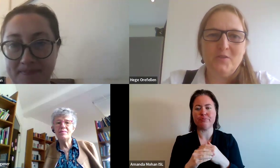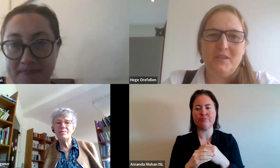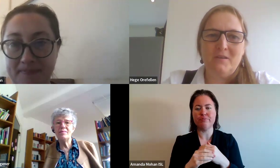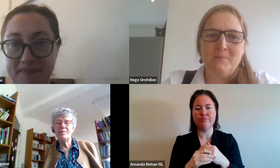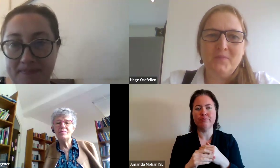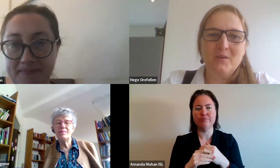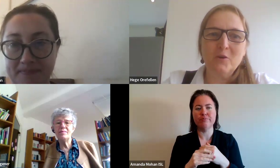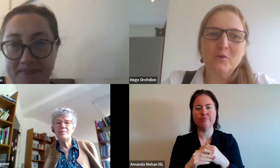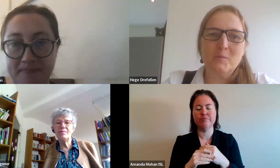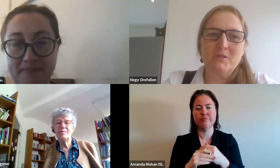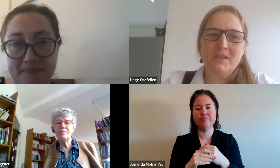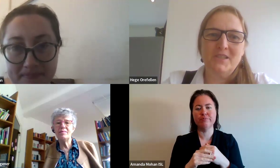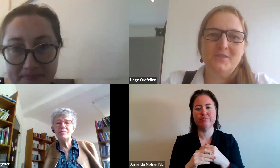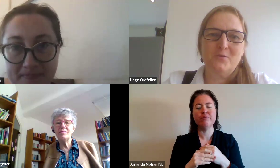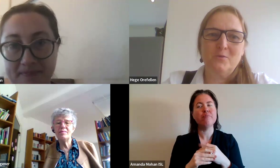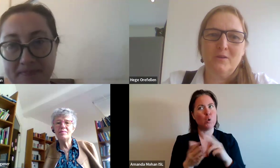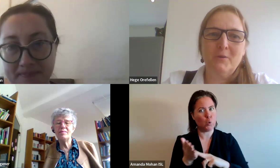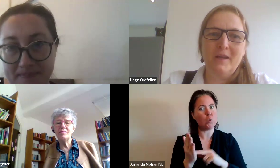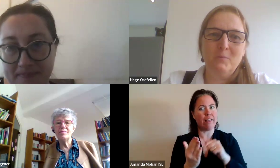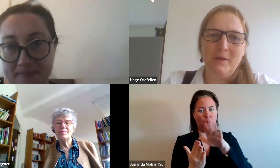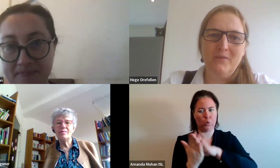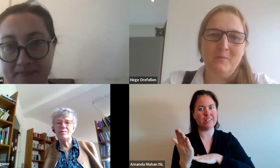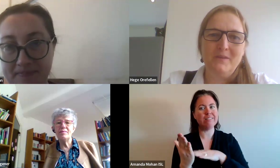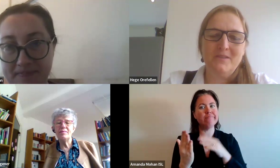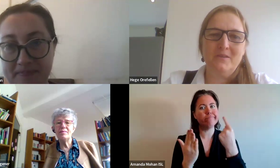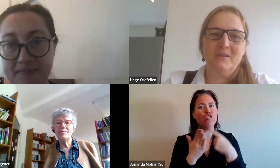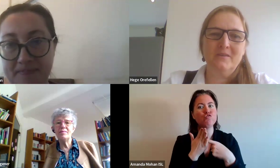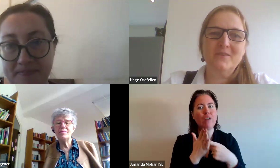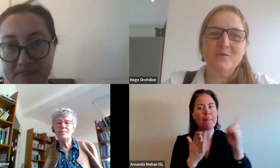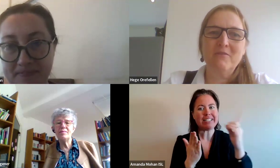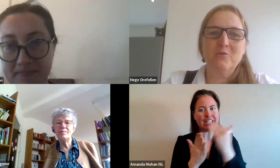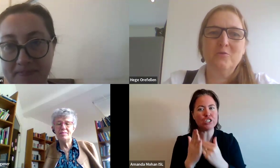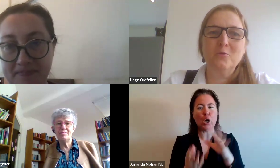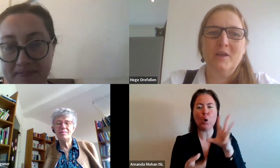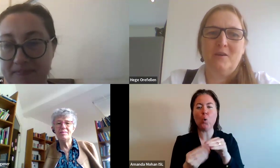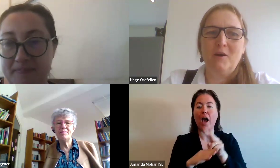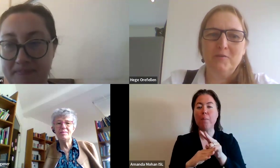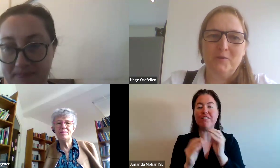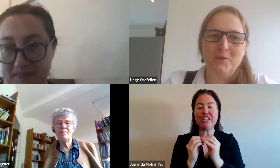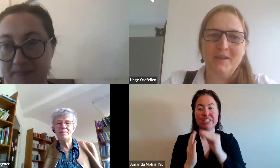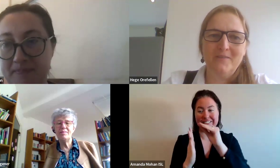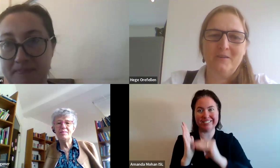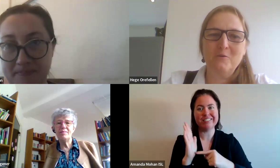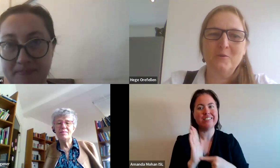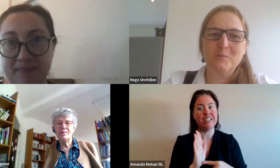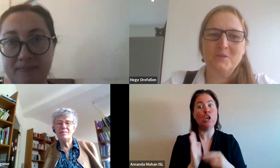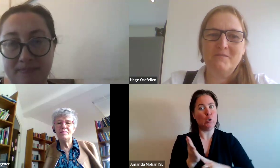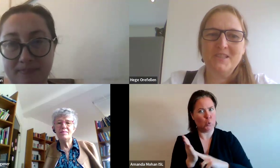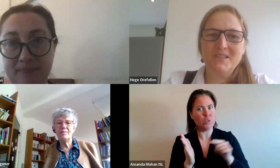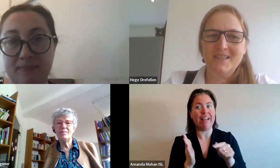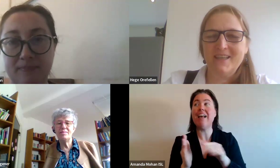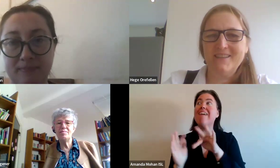to use the concluding observations to create momentum is that you have to do that after you get the